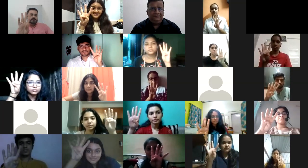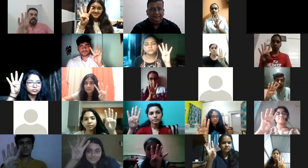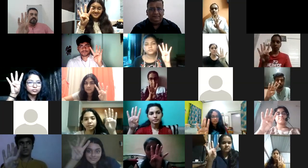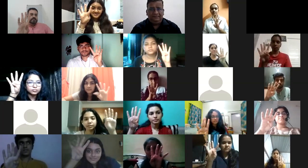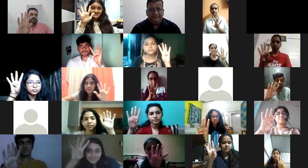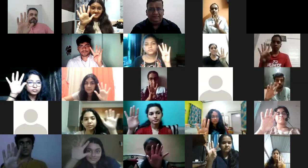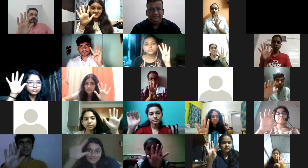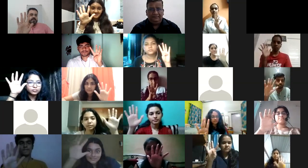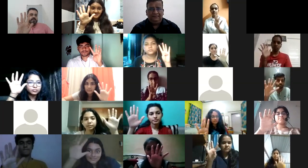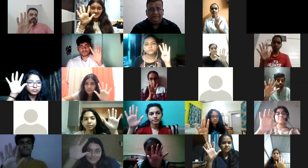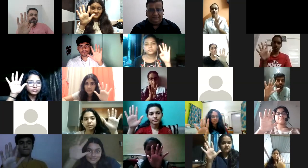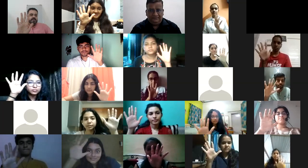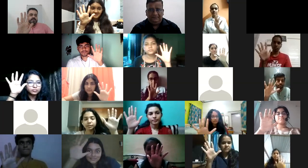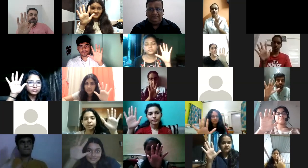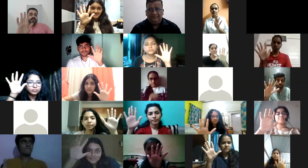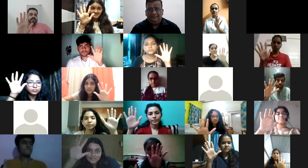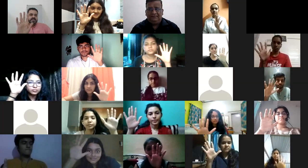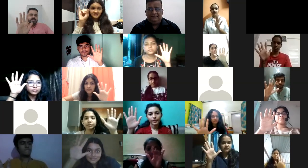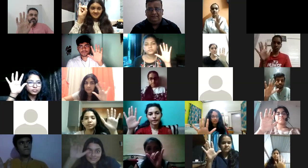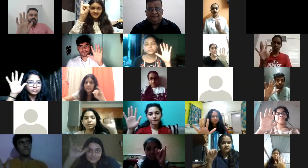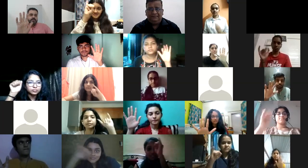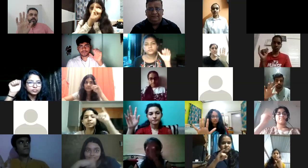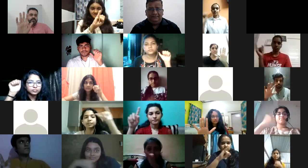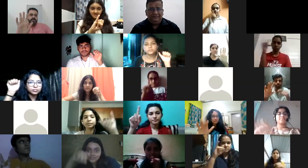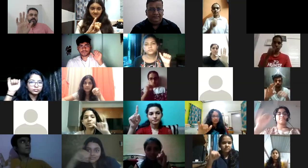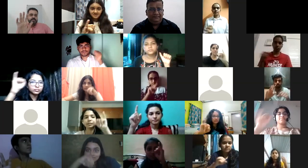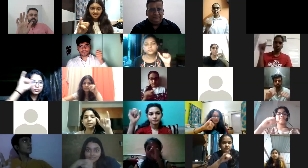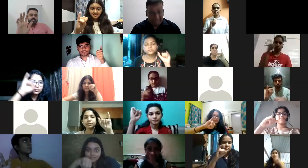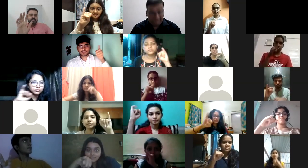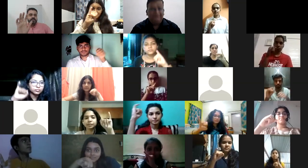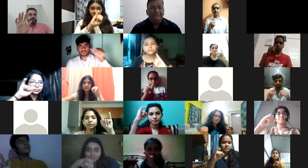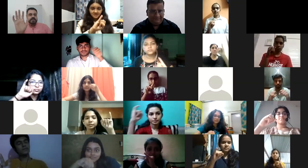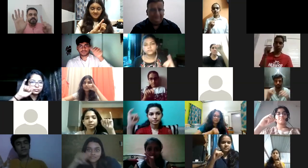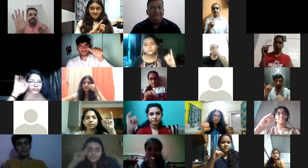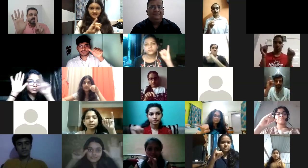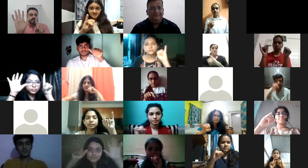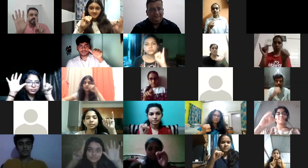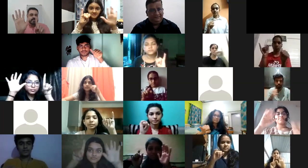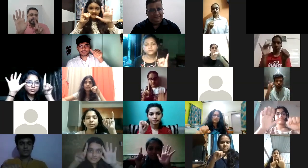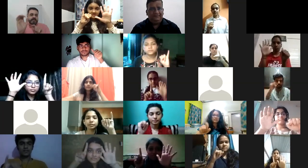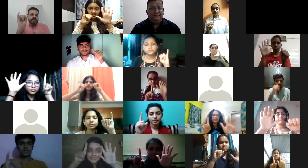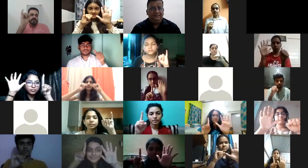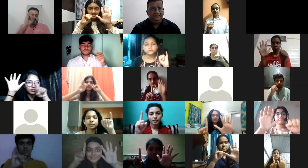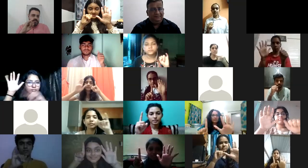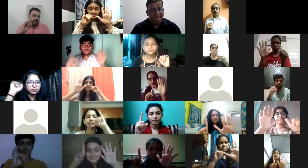5, then 6 in 2 different ways. One is 6 and